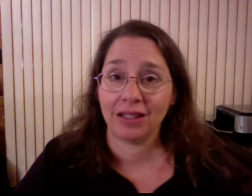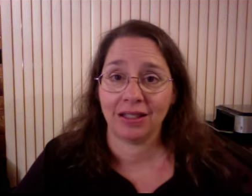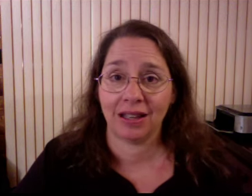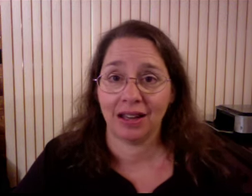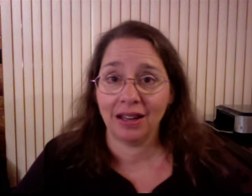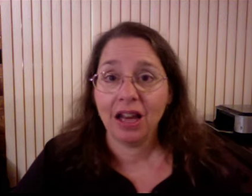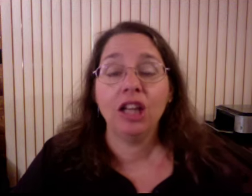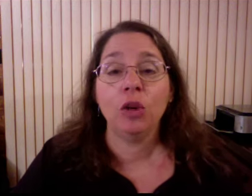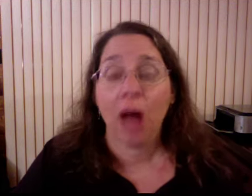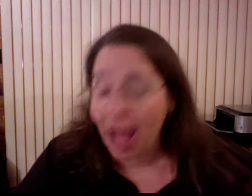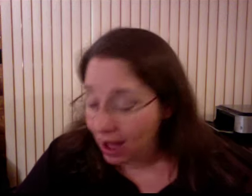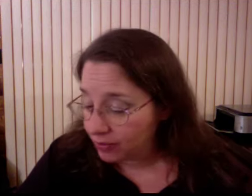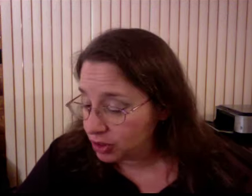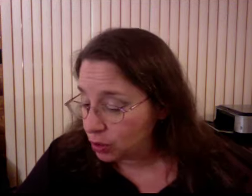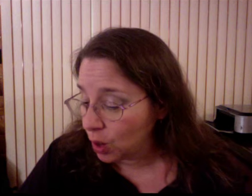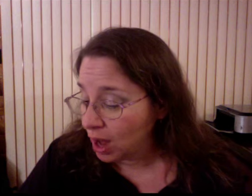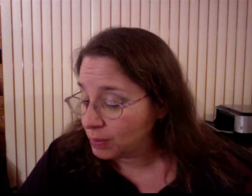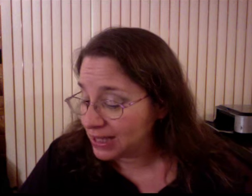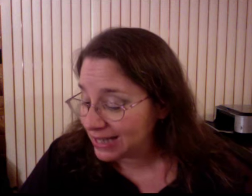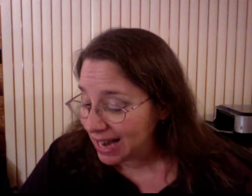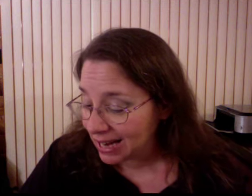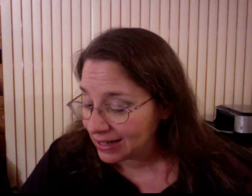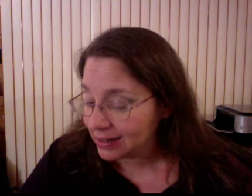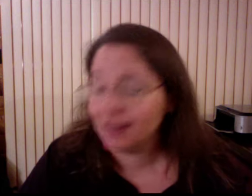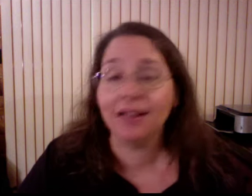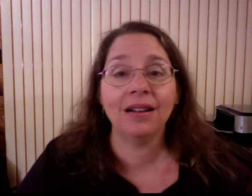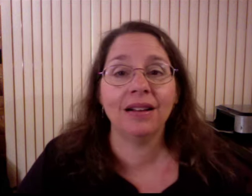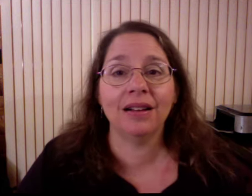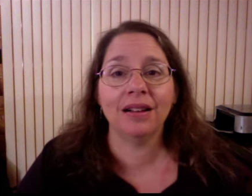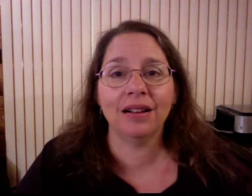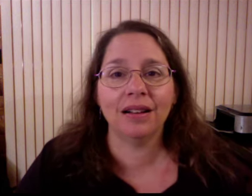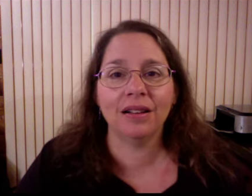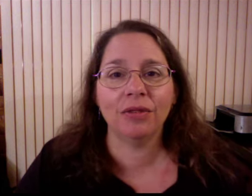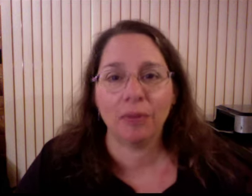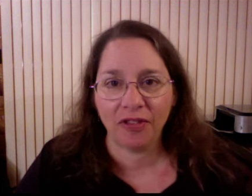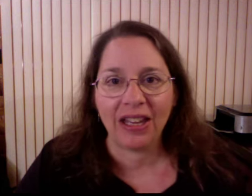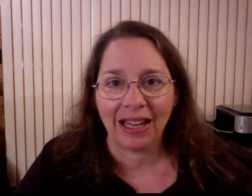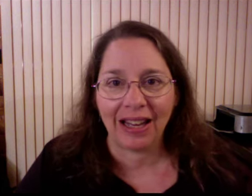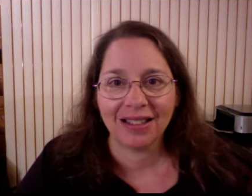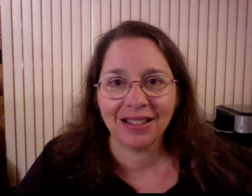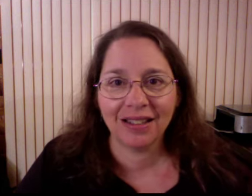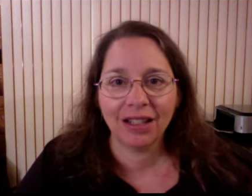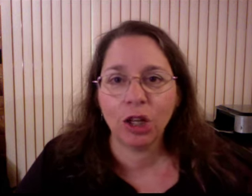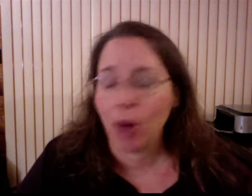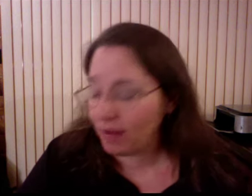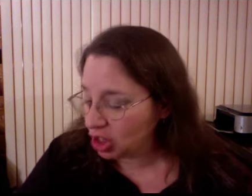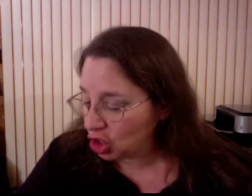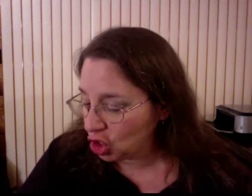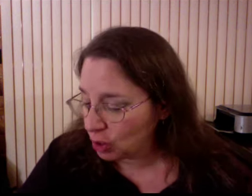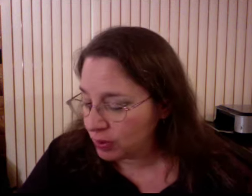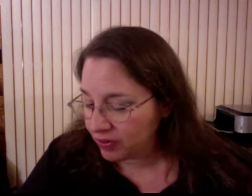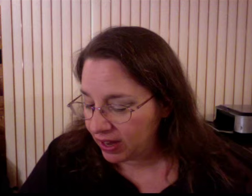fantasy. You have to abstain from feeding it. You have to curb the